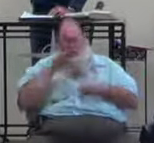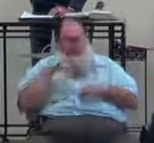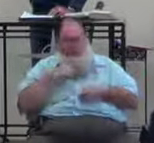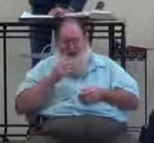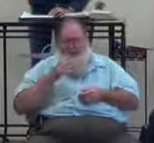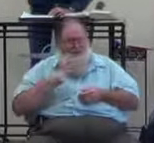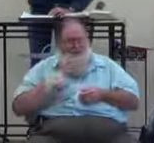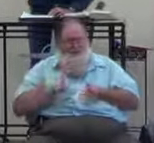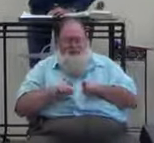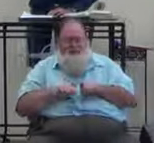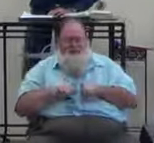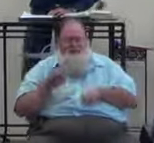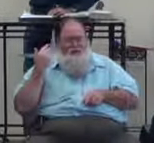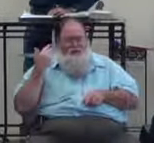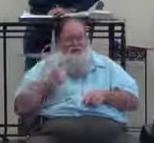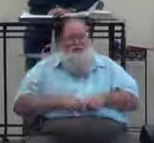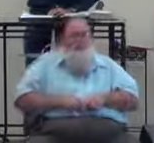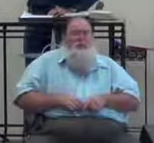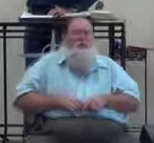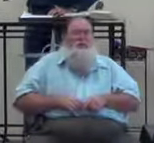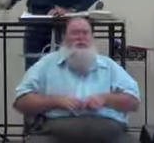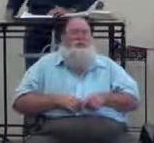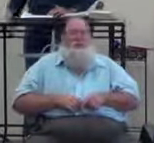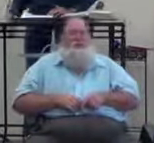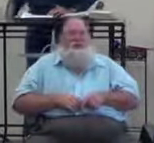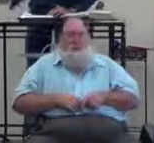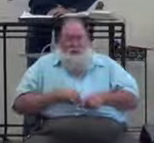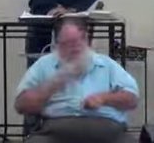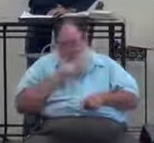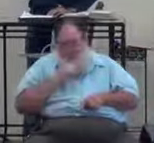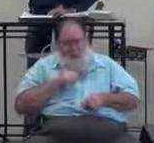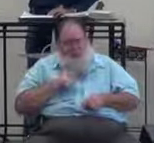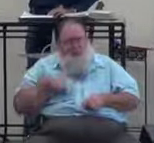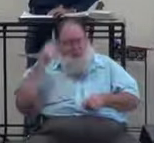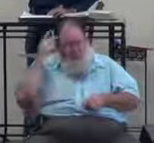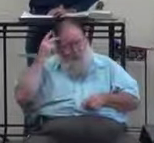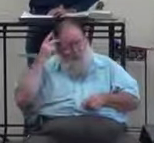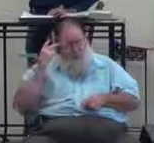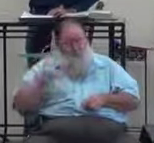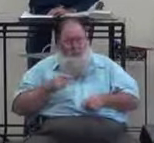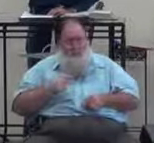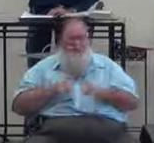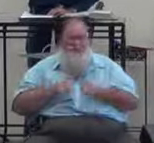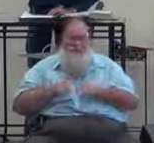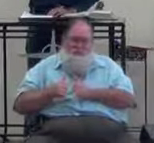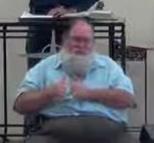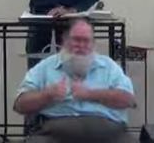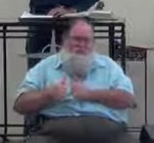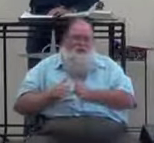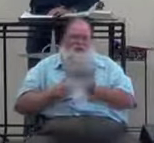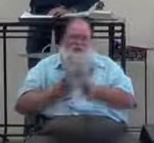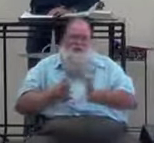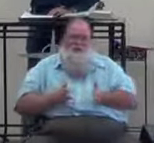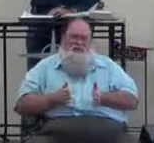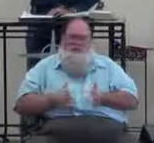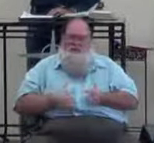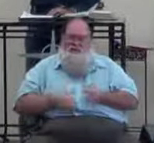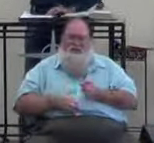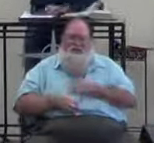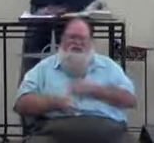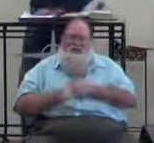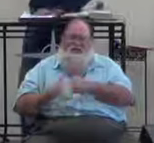and persecuted Jesus' followers. That's you and me. He was after us. How many times